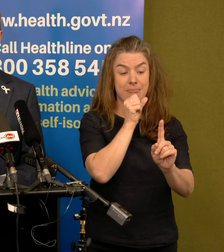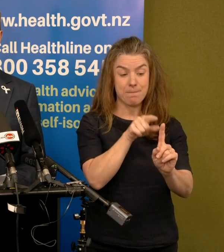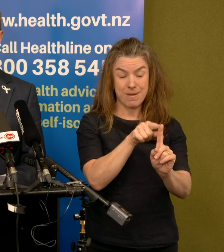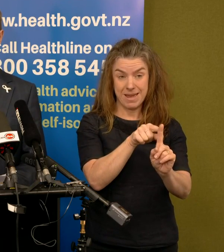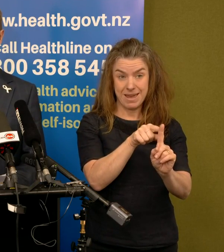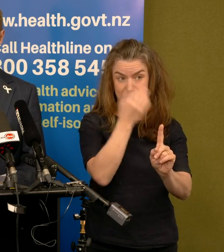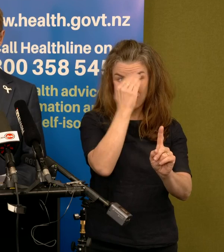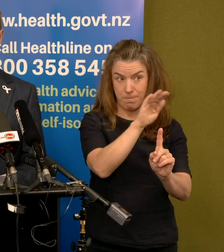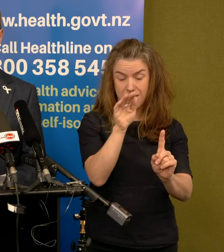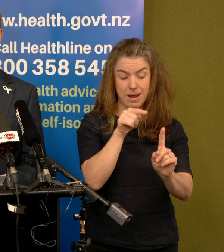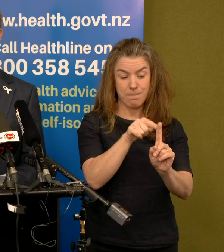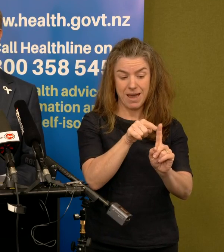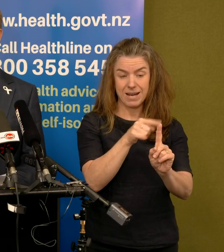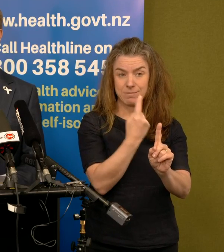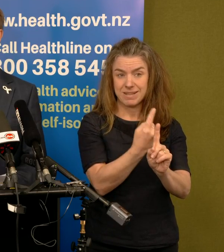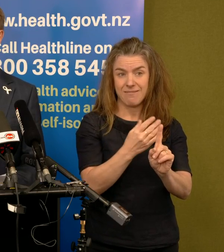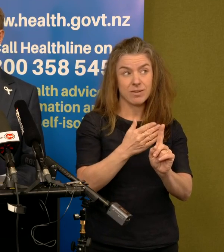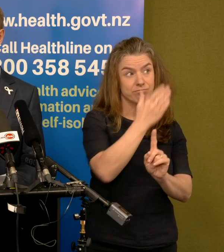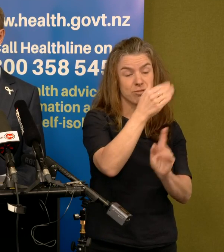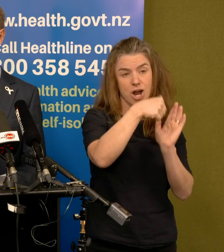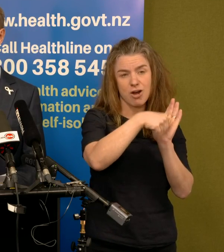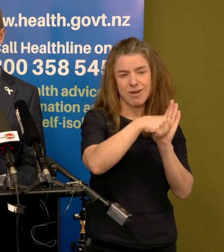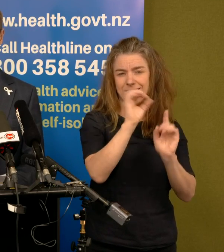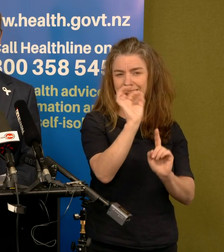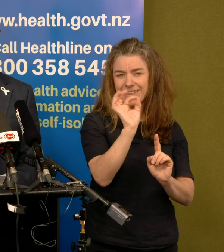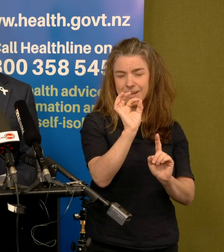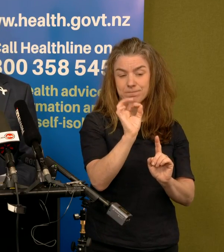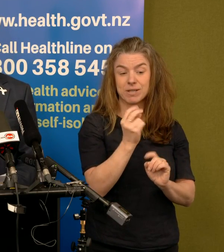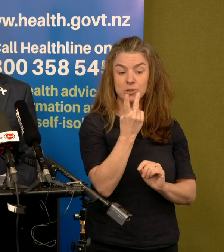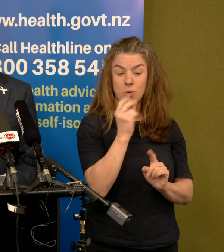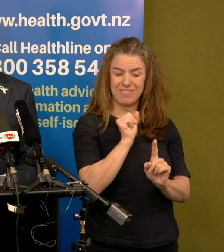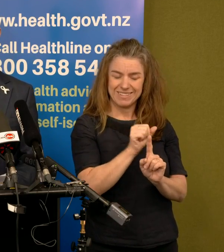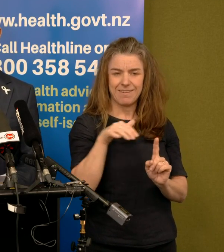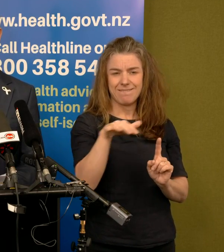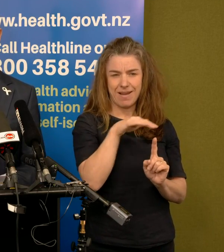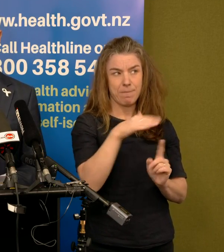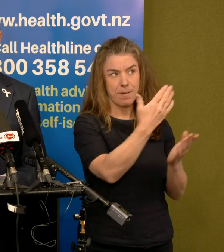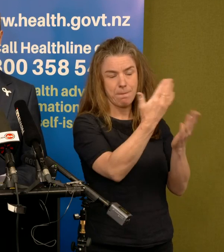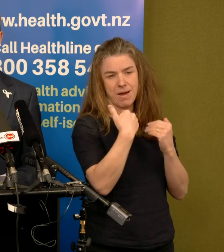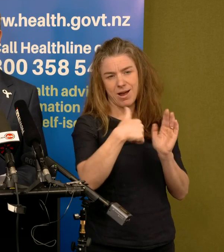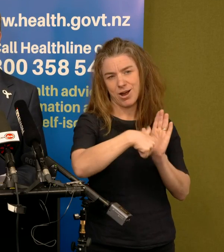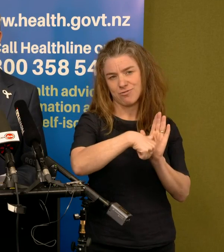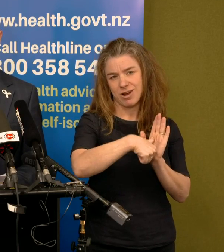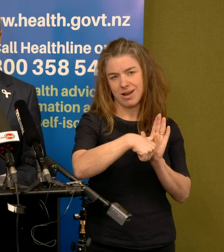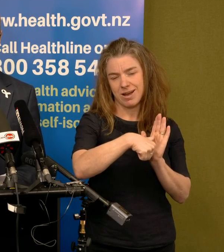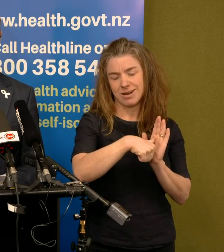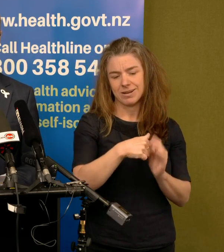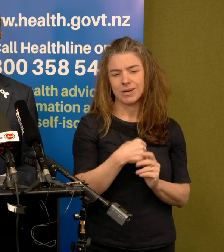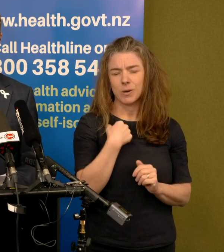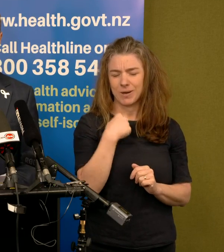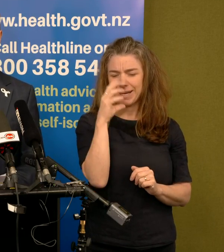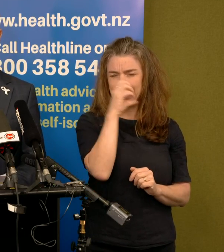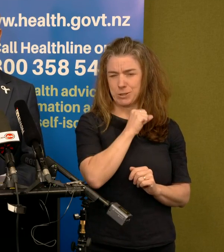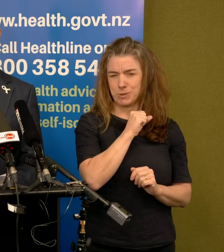case has not travelled to Iran. 2 family members have come back from Iran. So we are assuming, and there's good reasons for